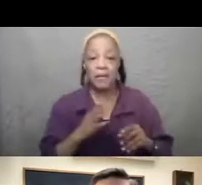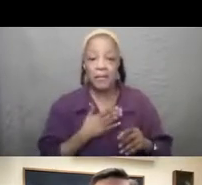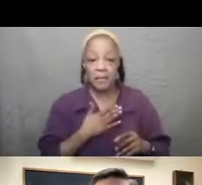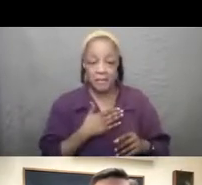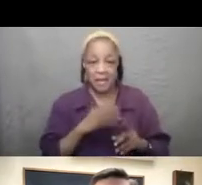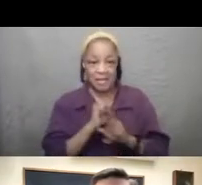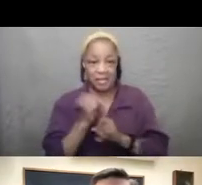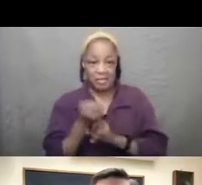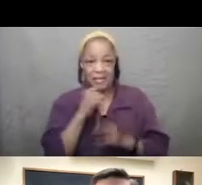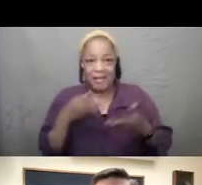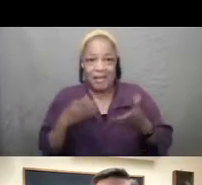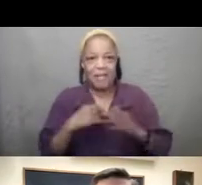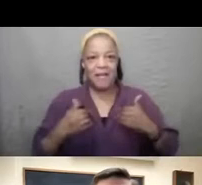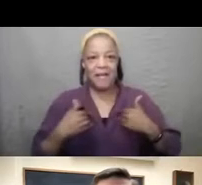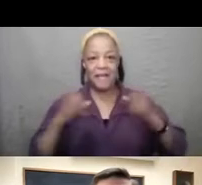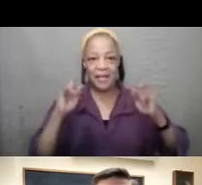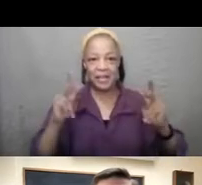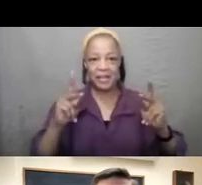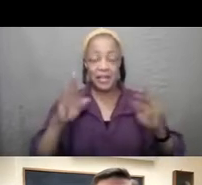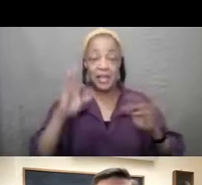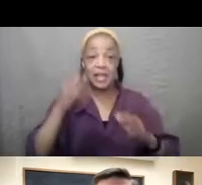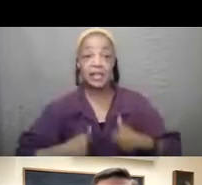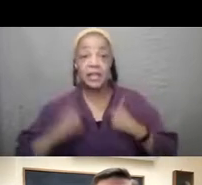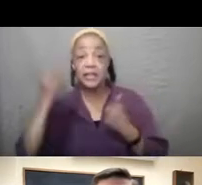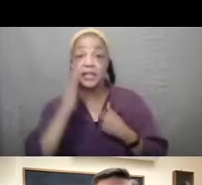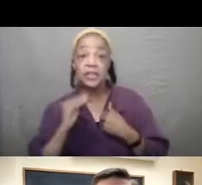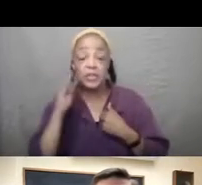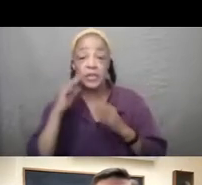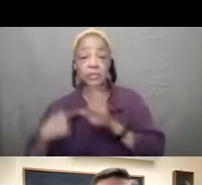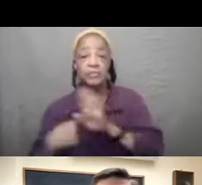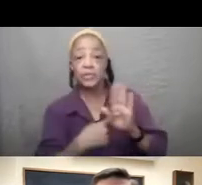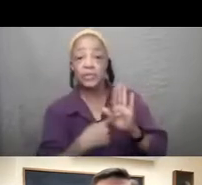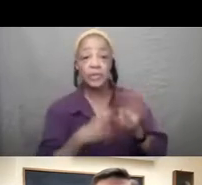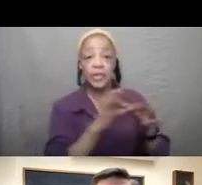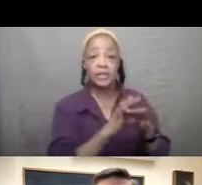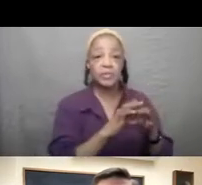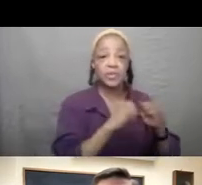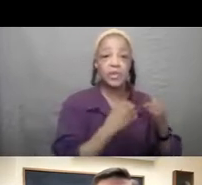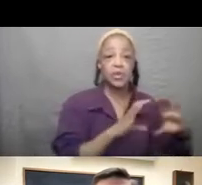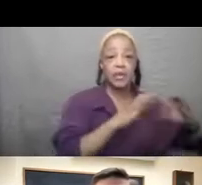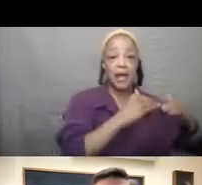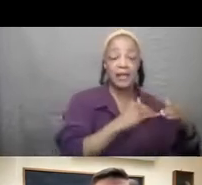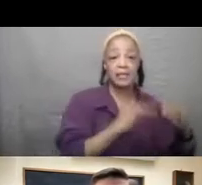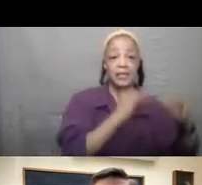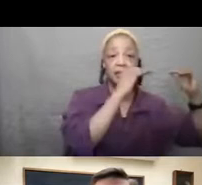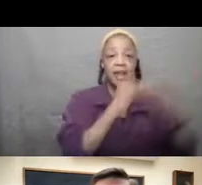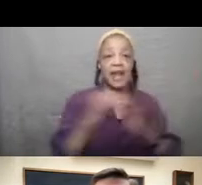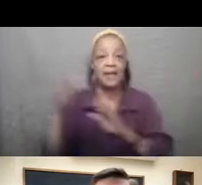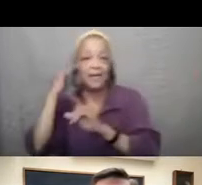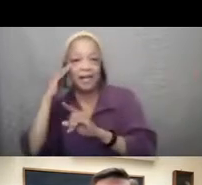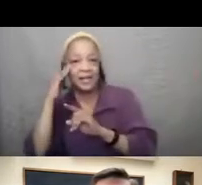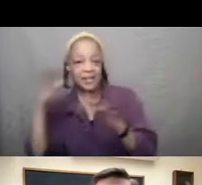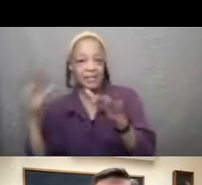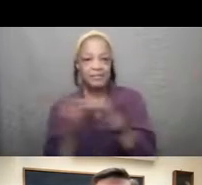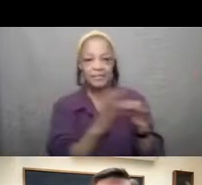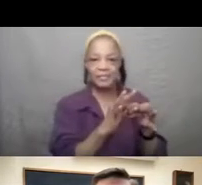education." His lived experience revealed for him the relationship between social class and knowledge. As an educator, Frare